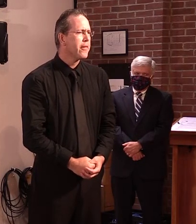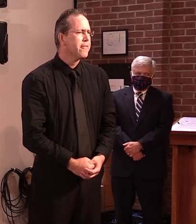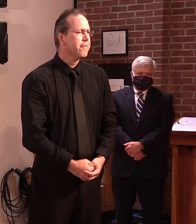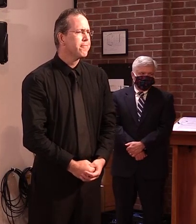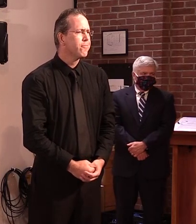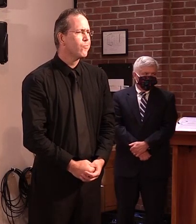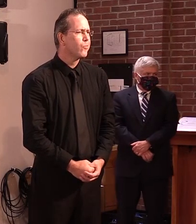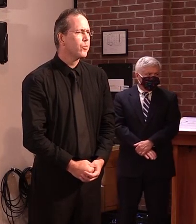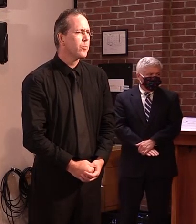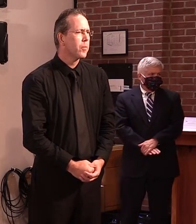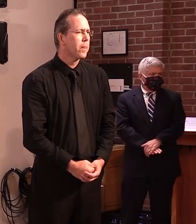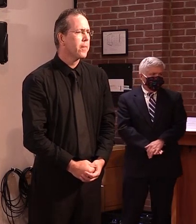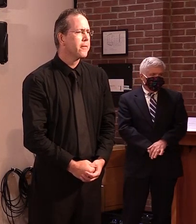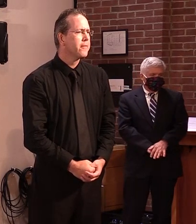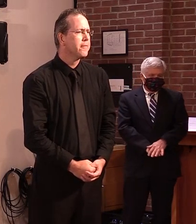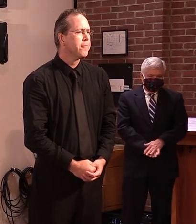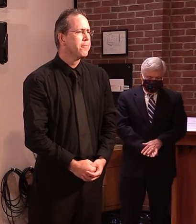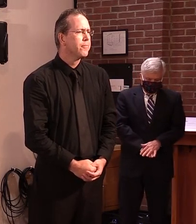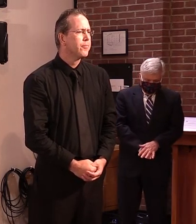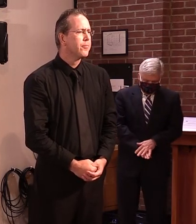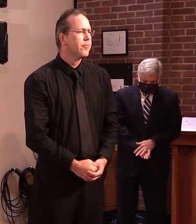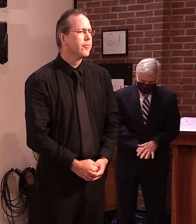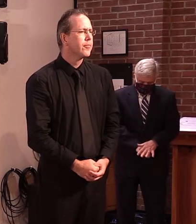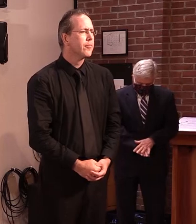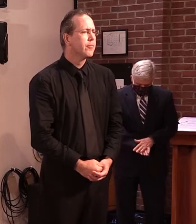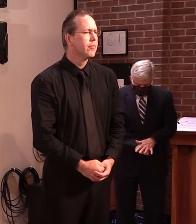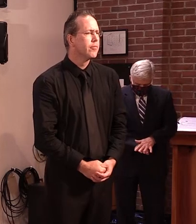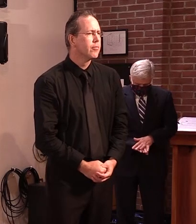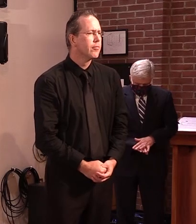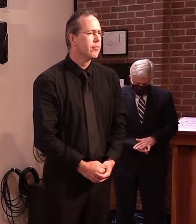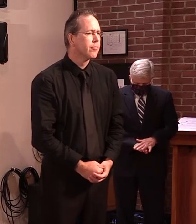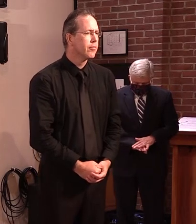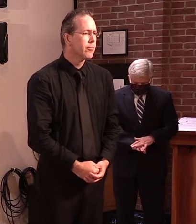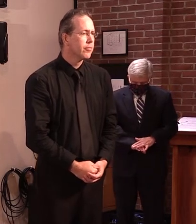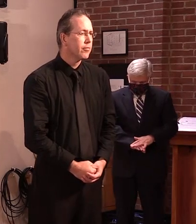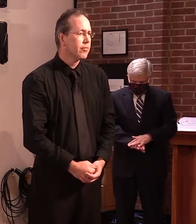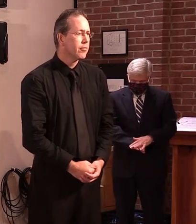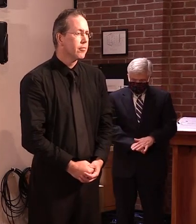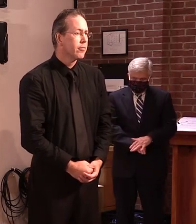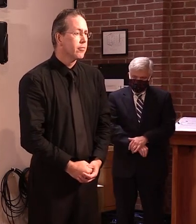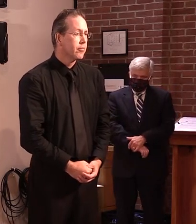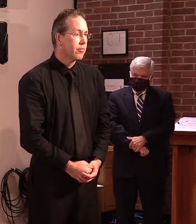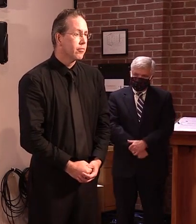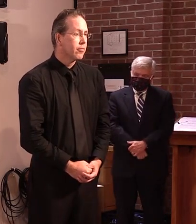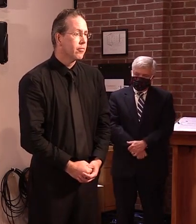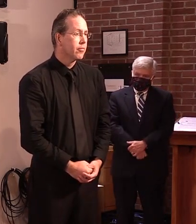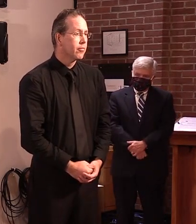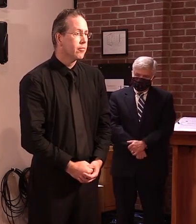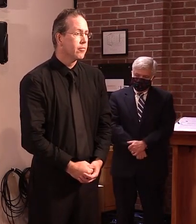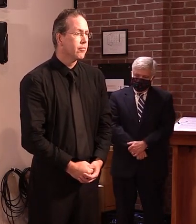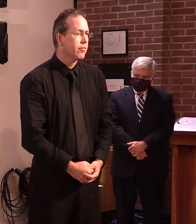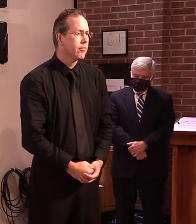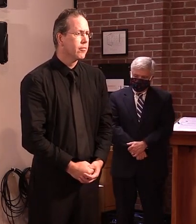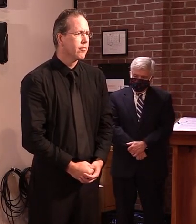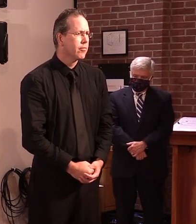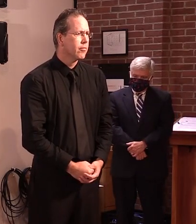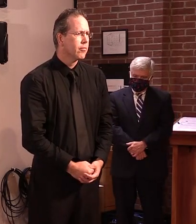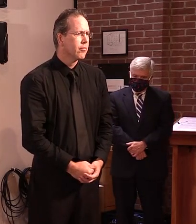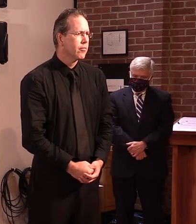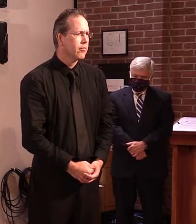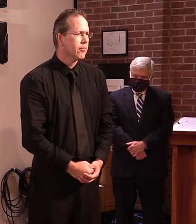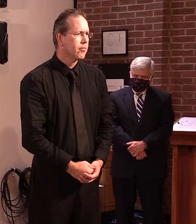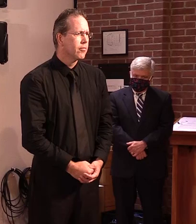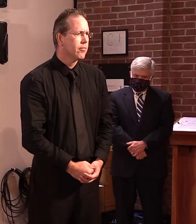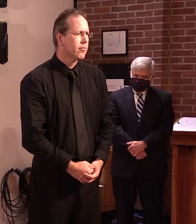shot and when they can based on the availability of the shot? And then also, could you also talk about the